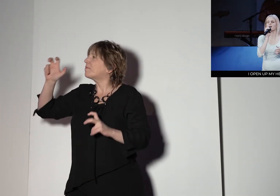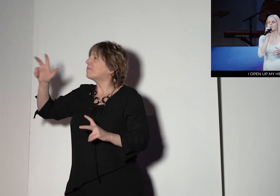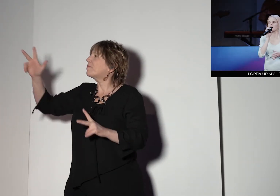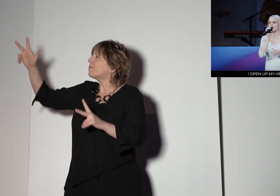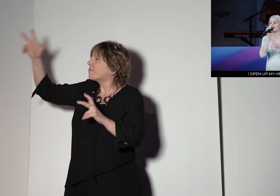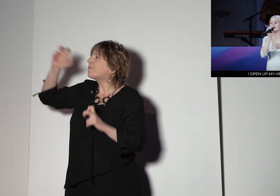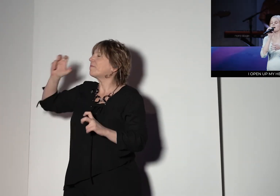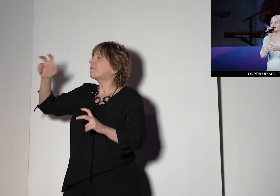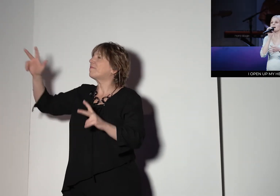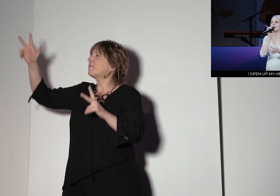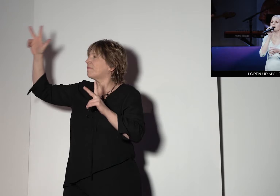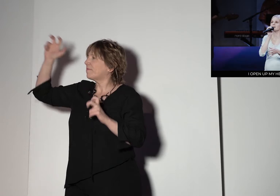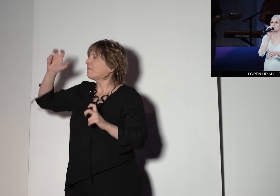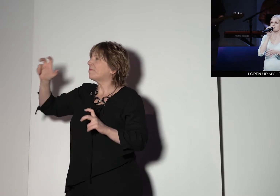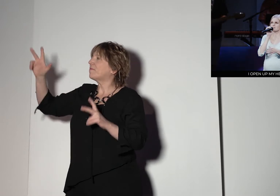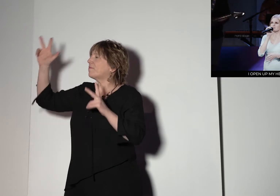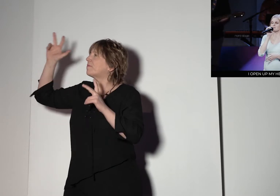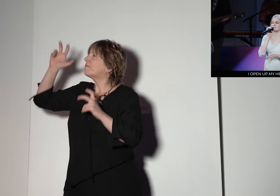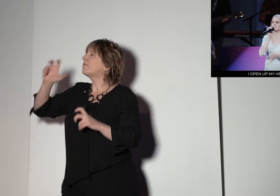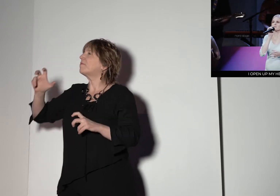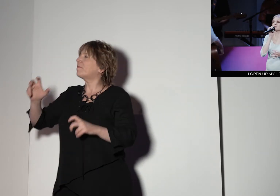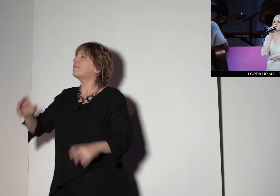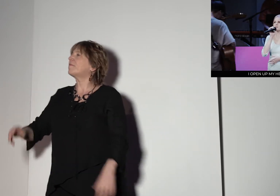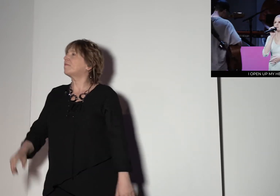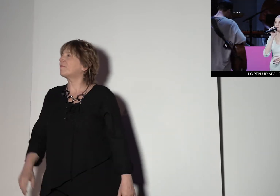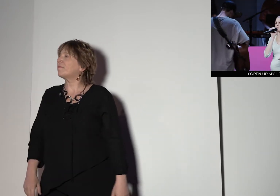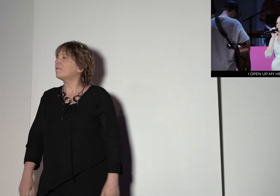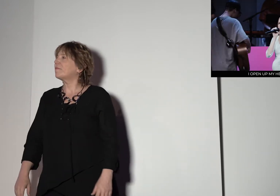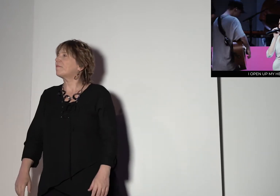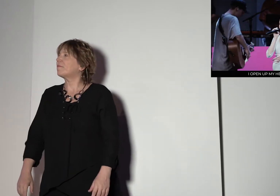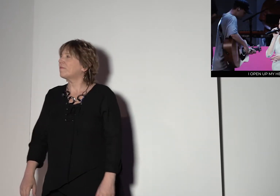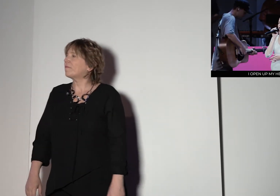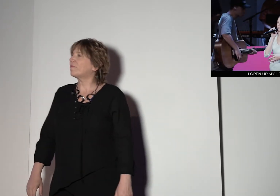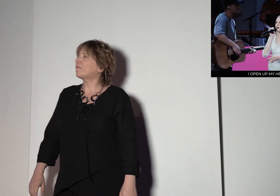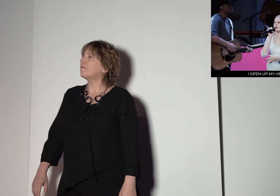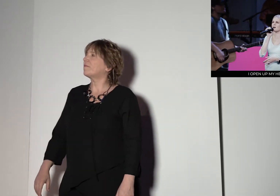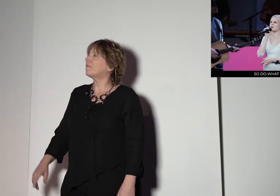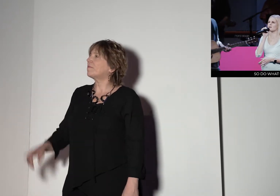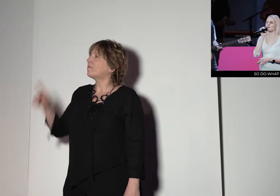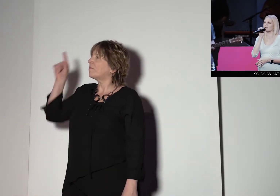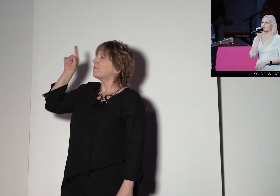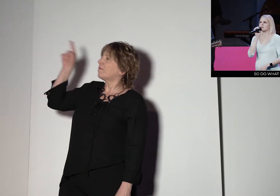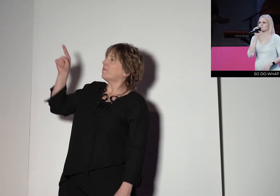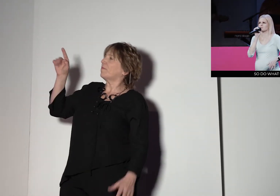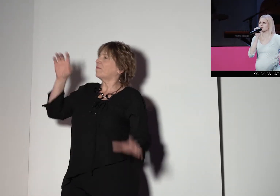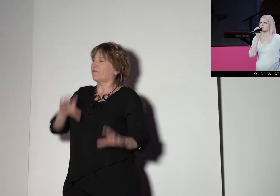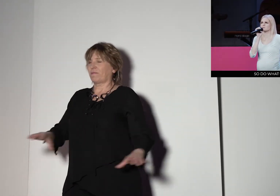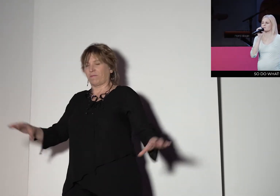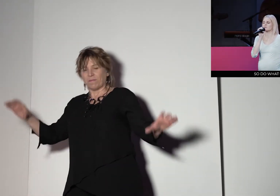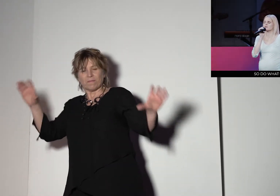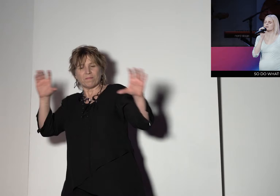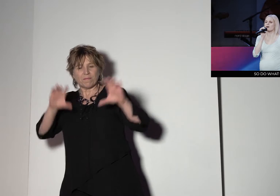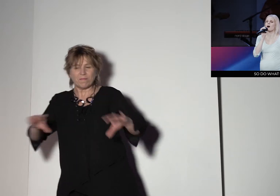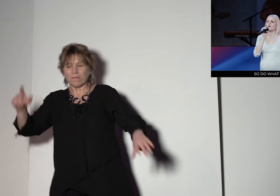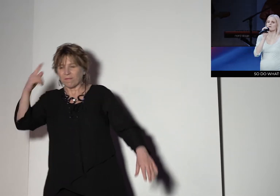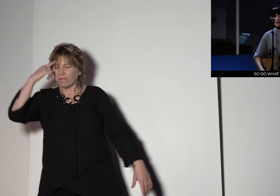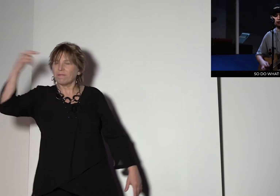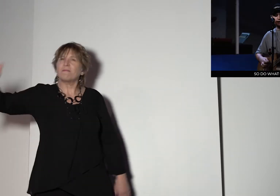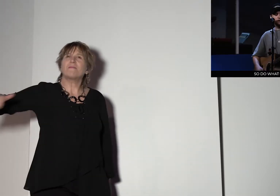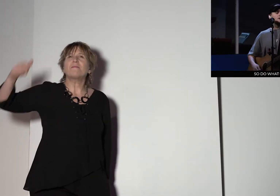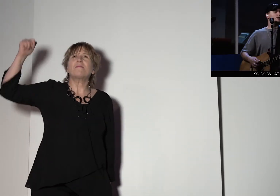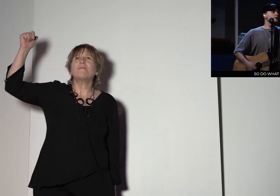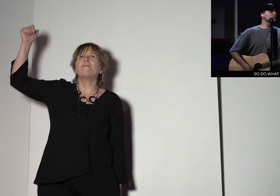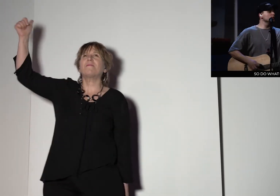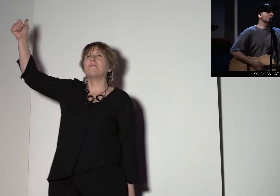Open up my heart to you now. Do what